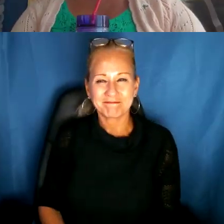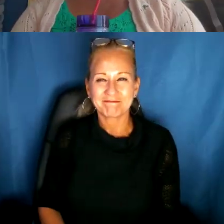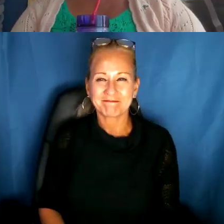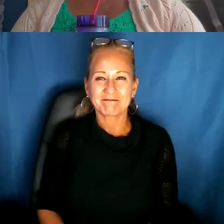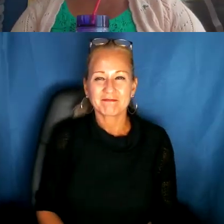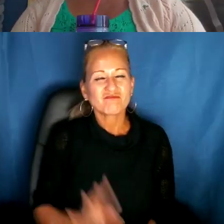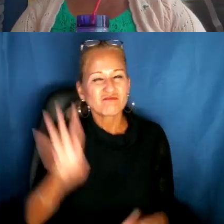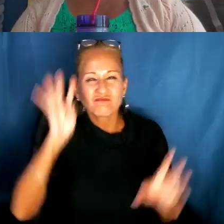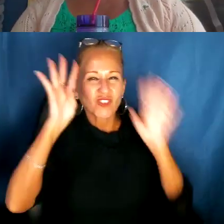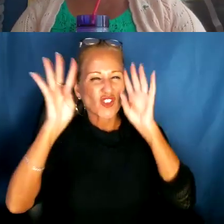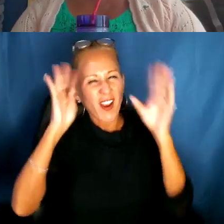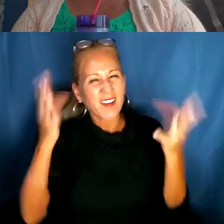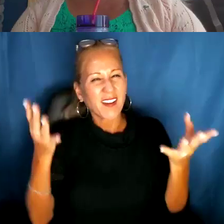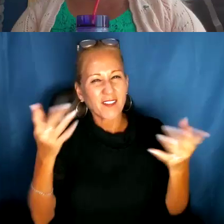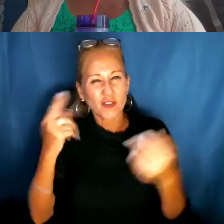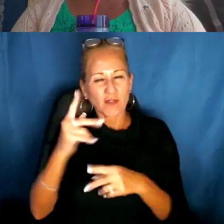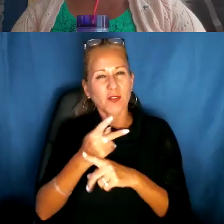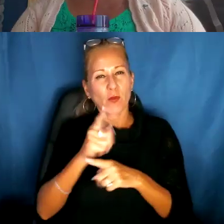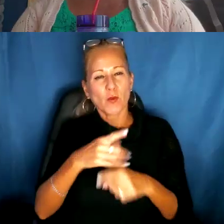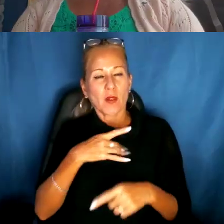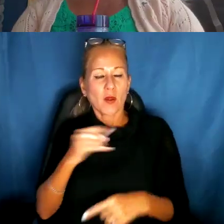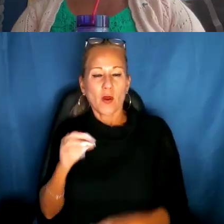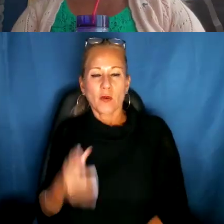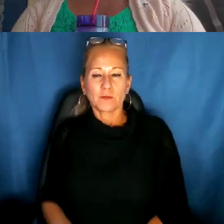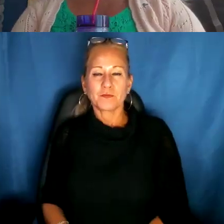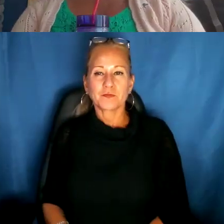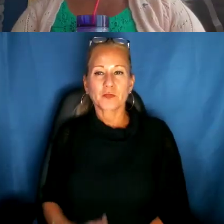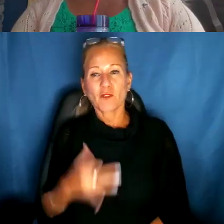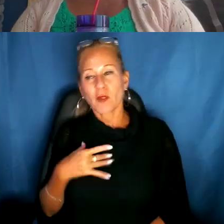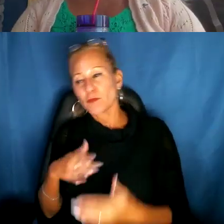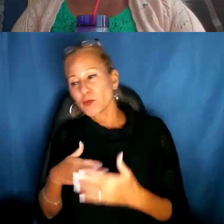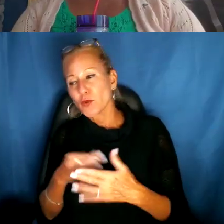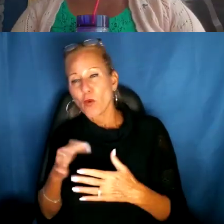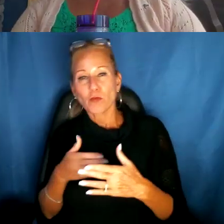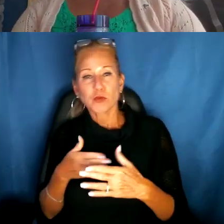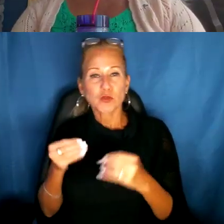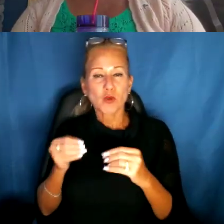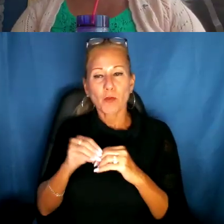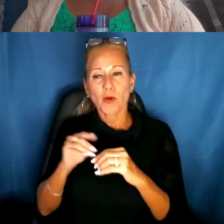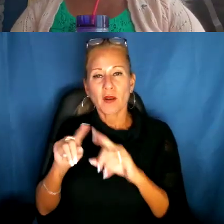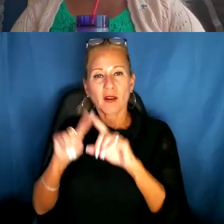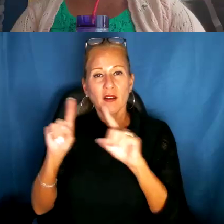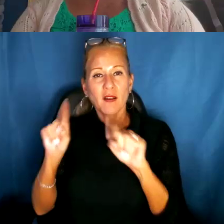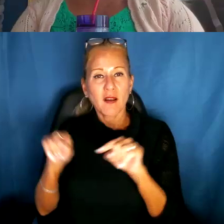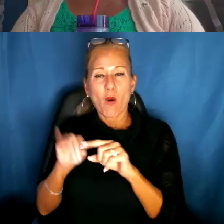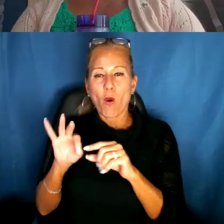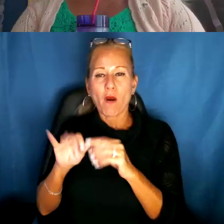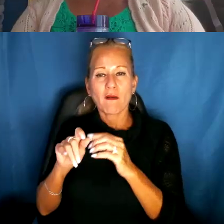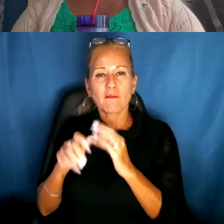just really being creative with what you like, or if you like music, if there's a music store, put a flyer up there. If you